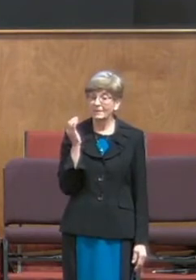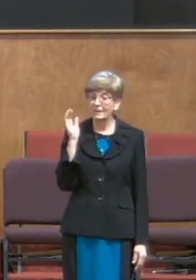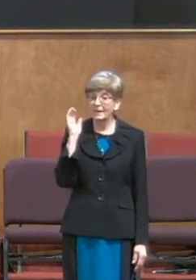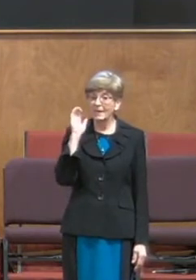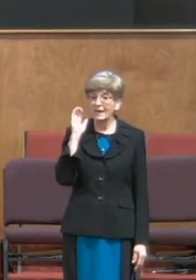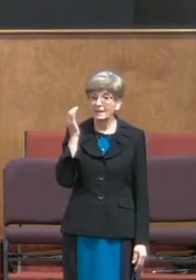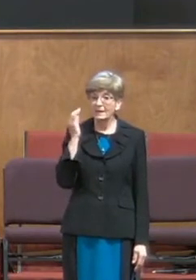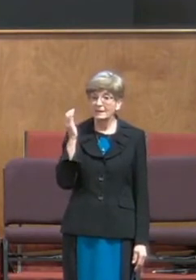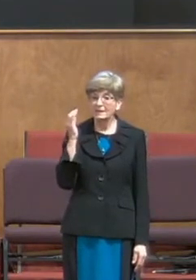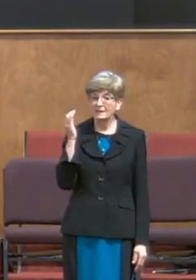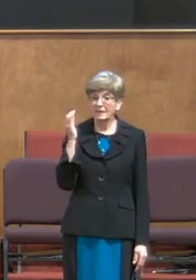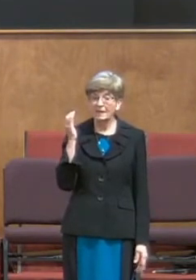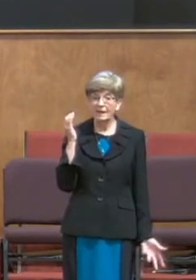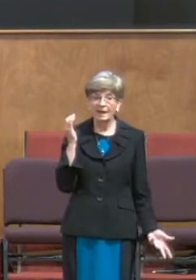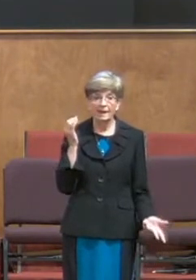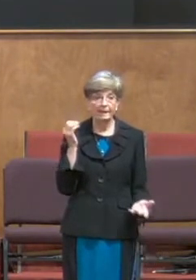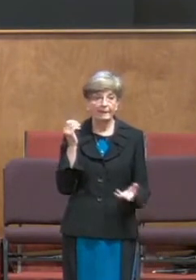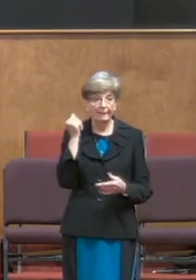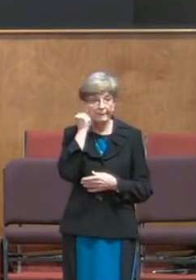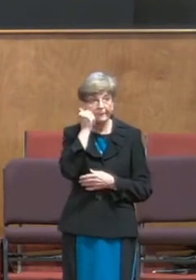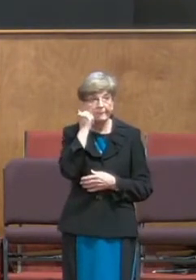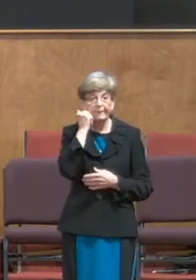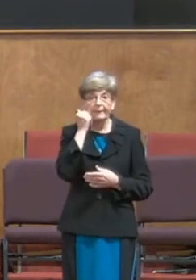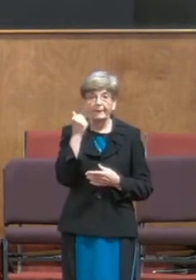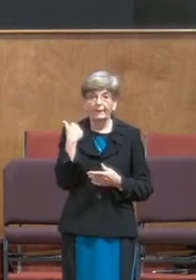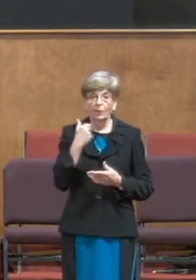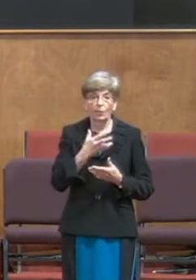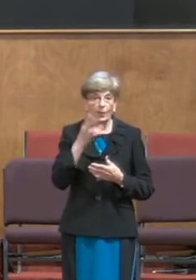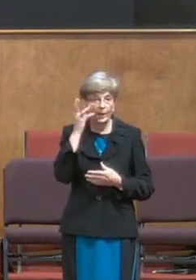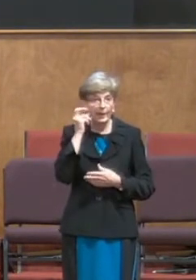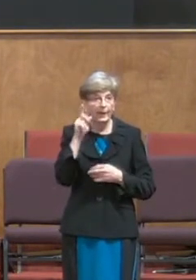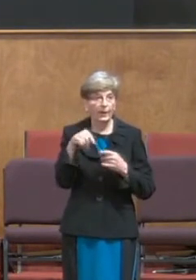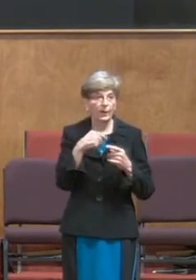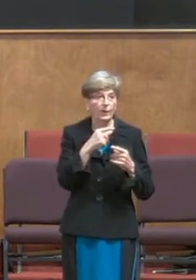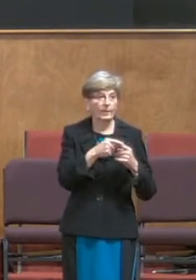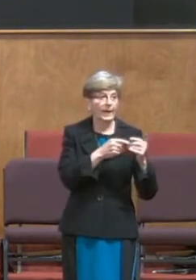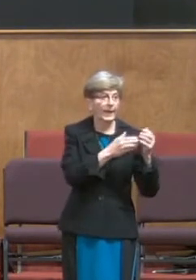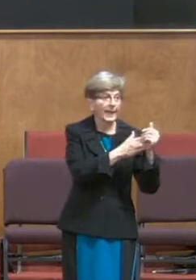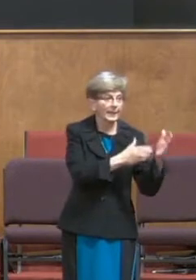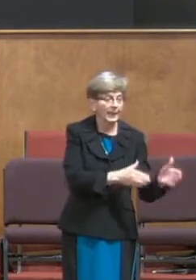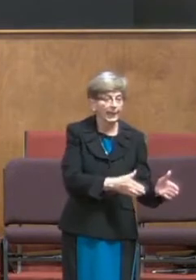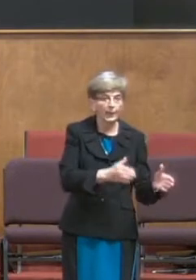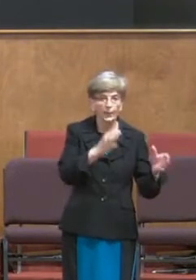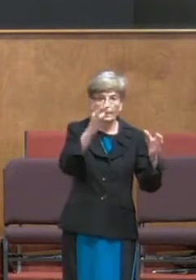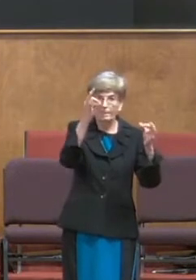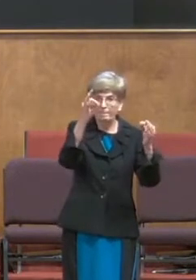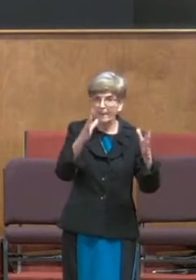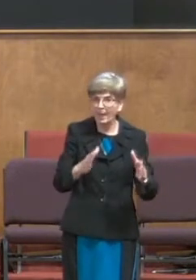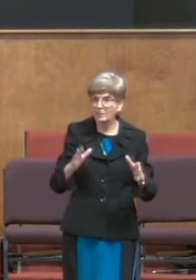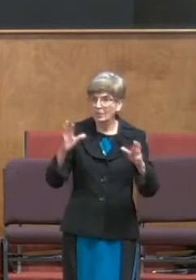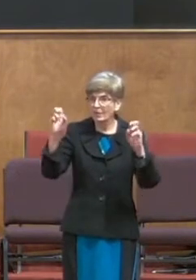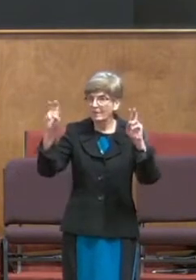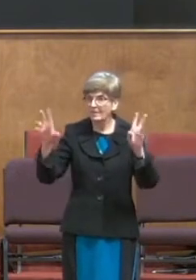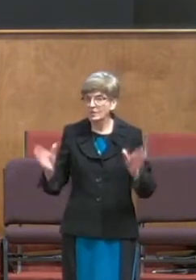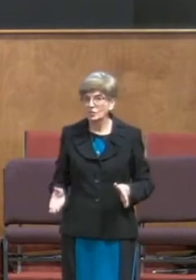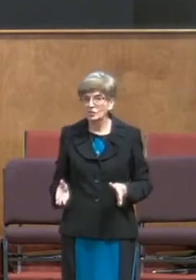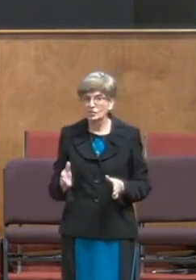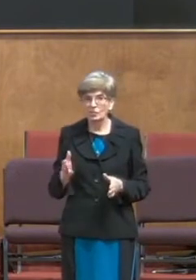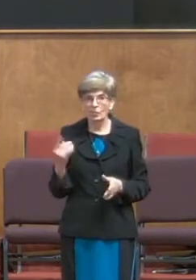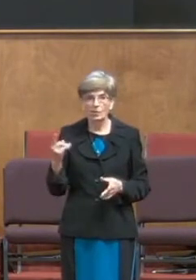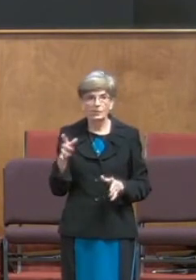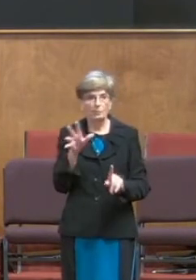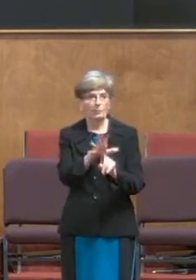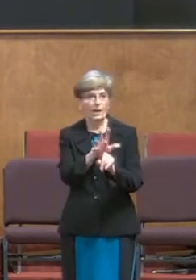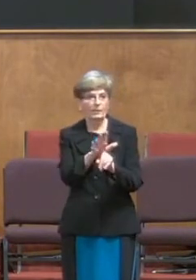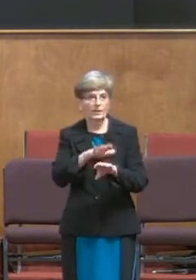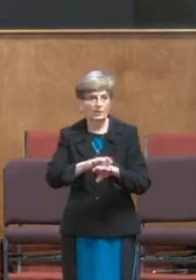It seems like every other day we're hearing about some leader, some pastor, some evangelist, some TV ministry personality who